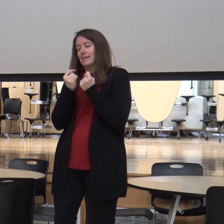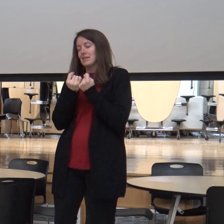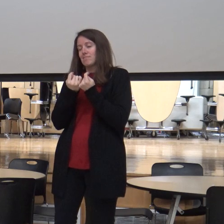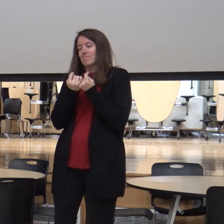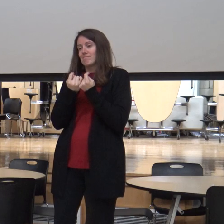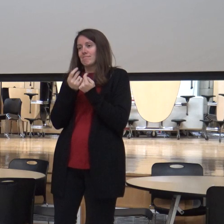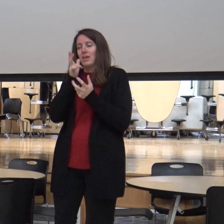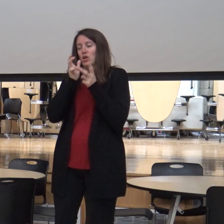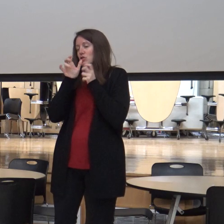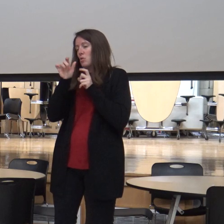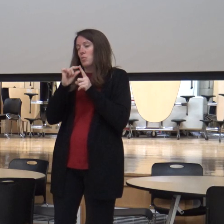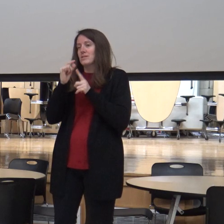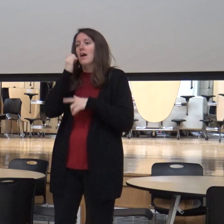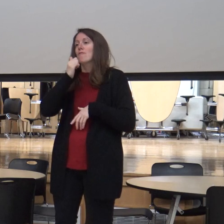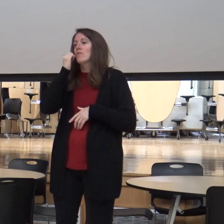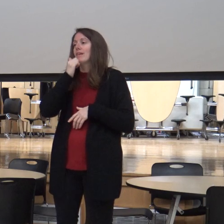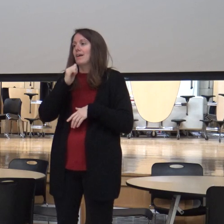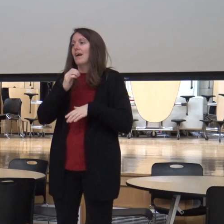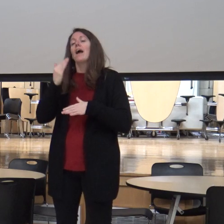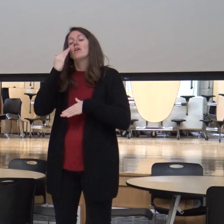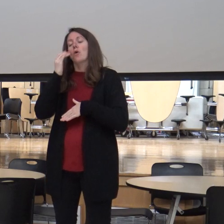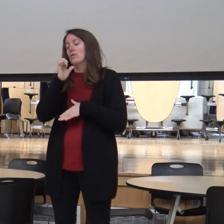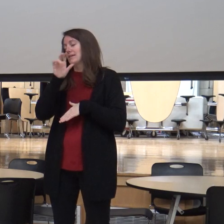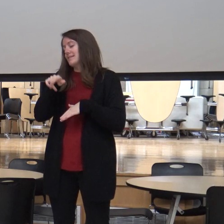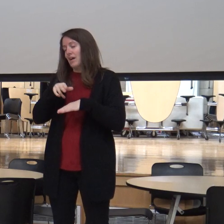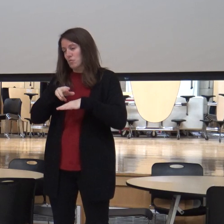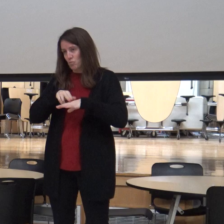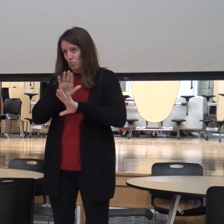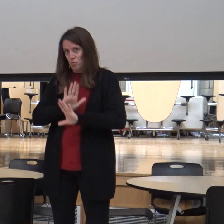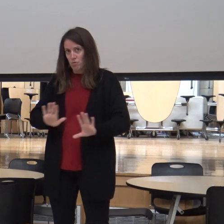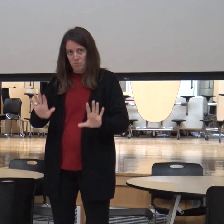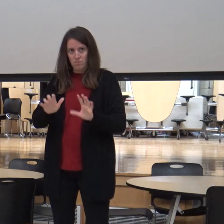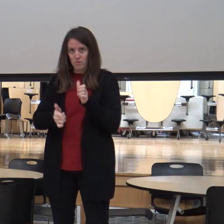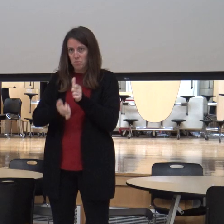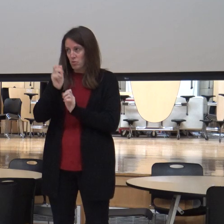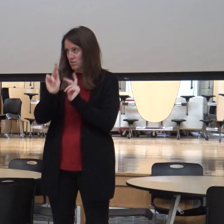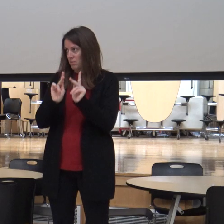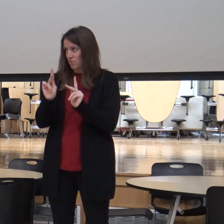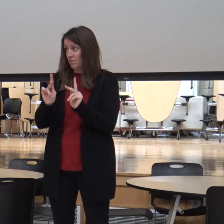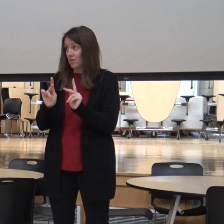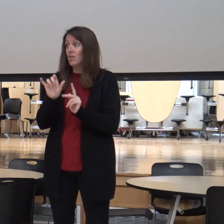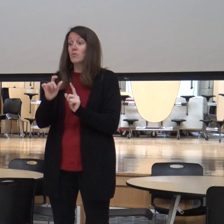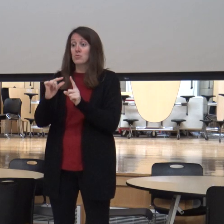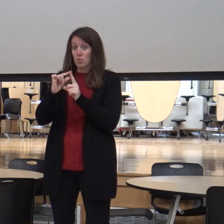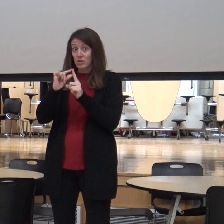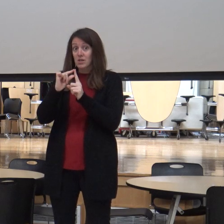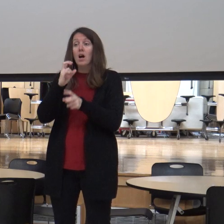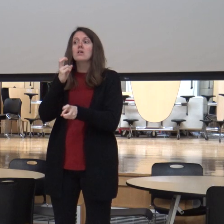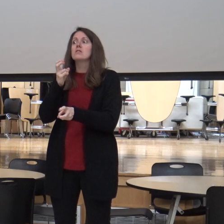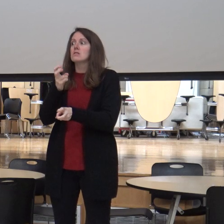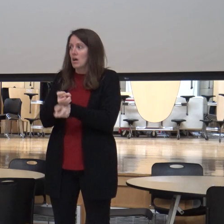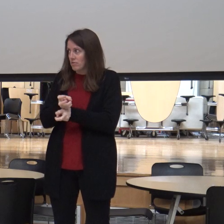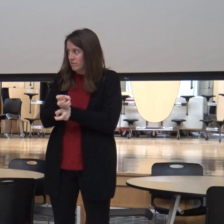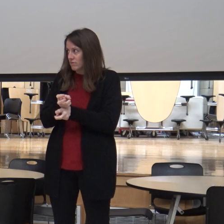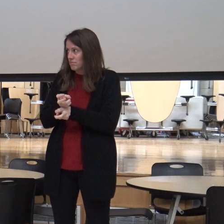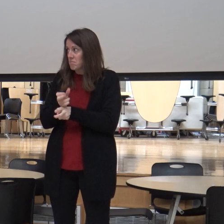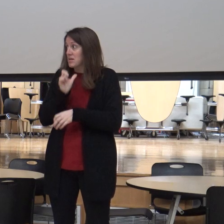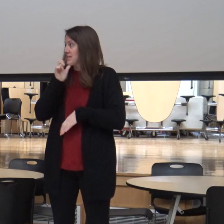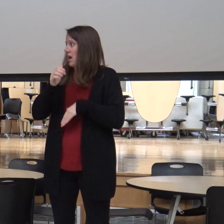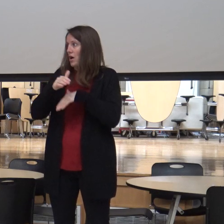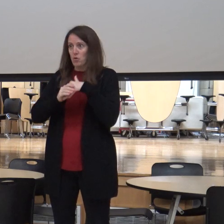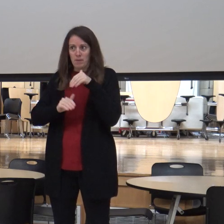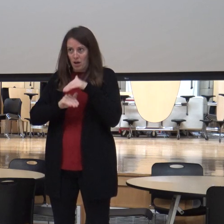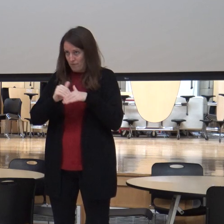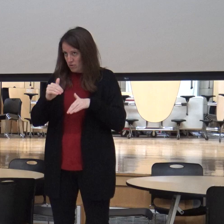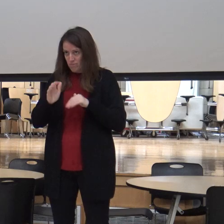lunch. It's not a big deal, but I know that's not the case for most people, right? Those words are tough. It's going to be uncomfortable. It's like we said, we're going to